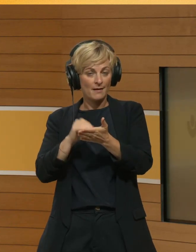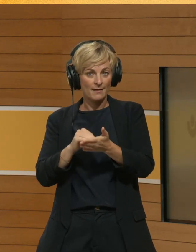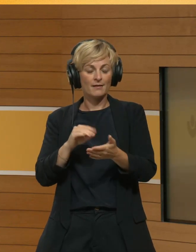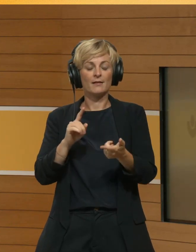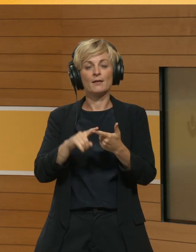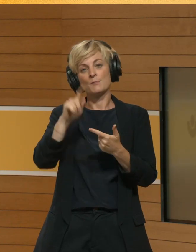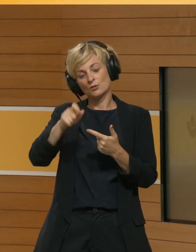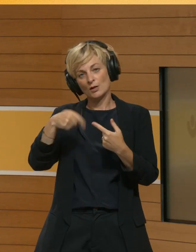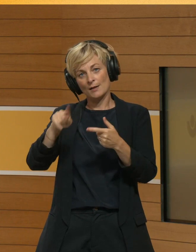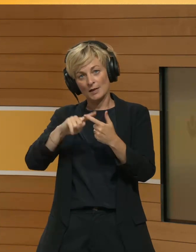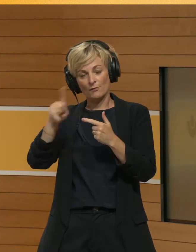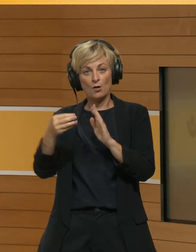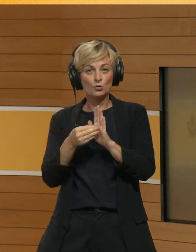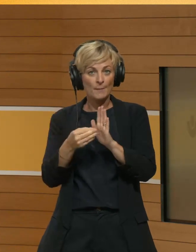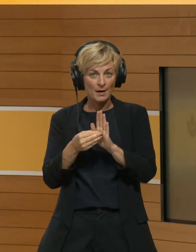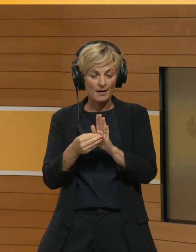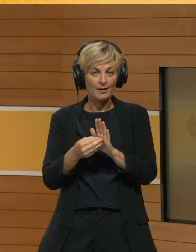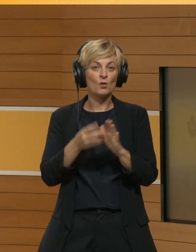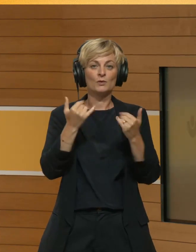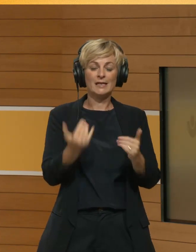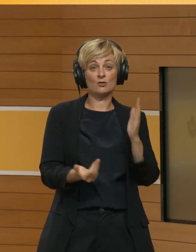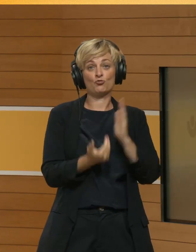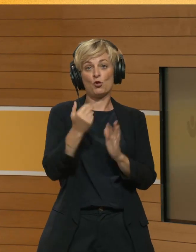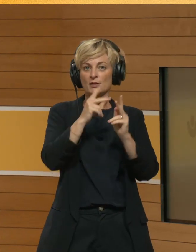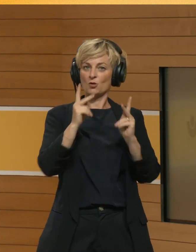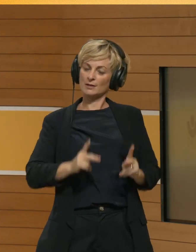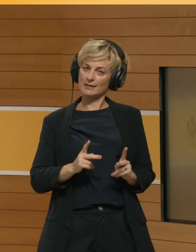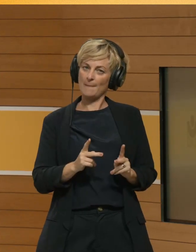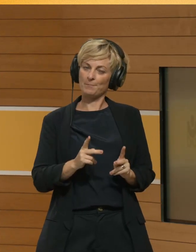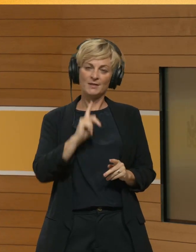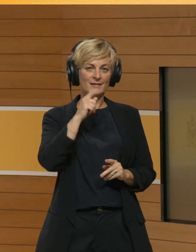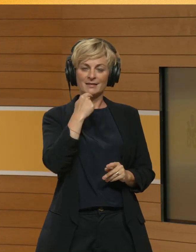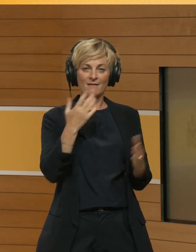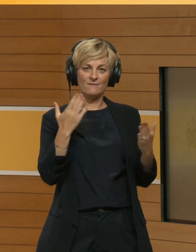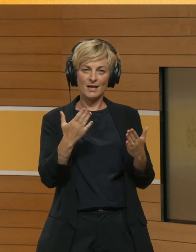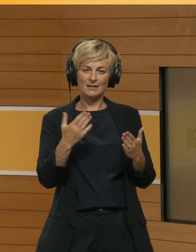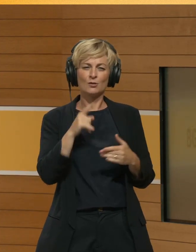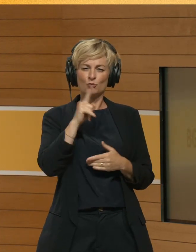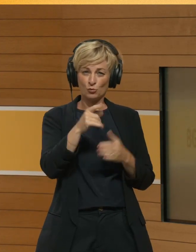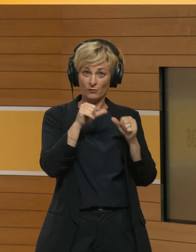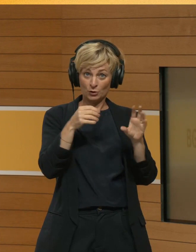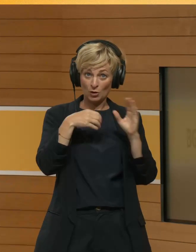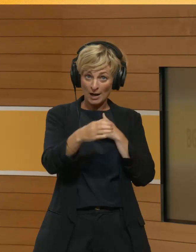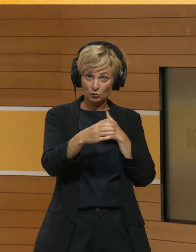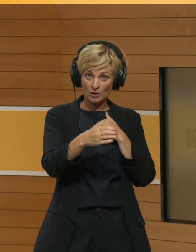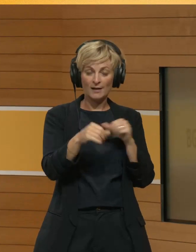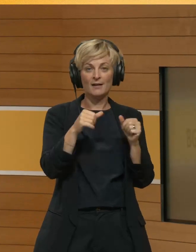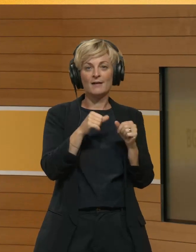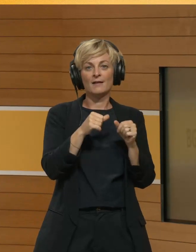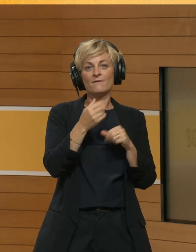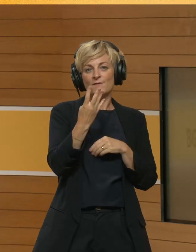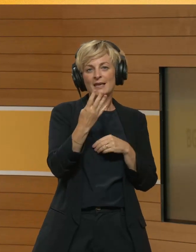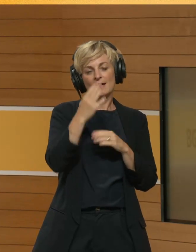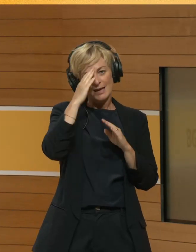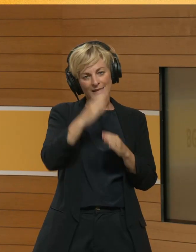a 4-day intense onboarding week. It's almost a week. Mm-hmm. It takes part every